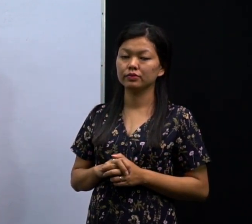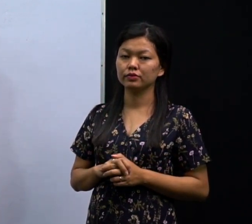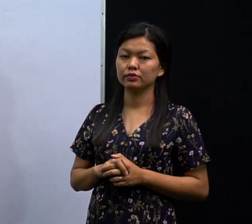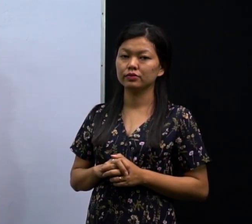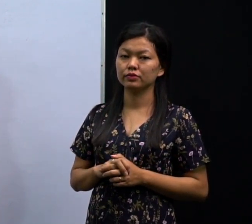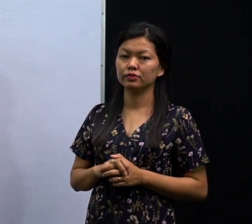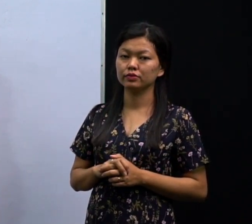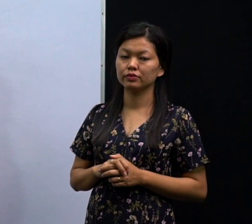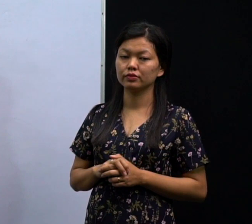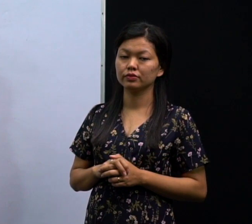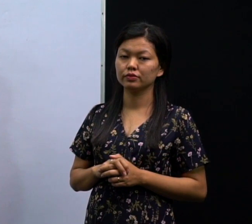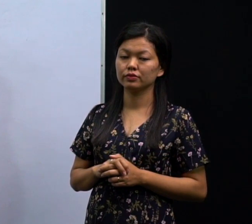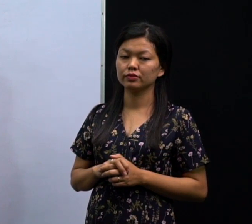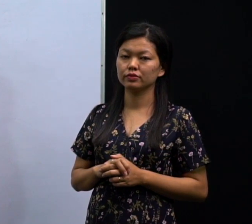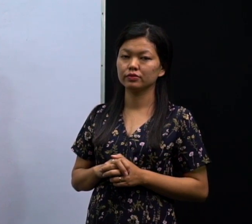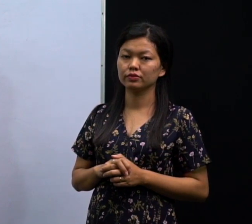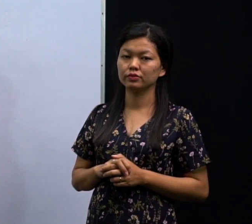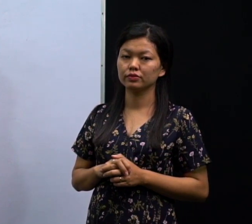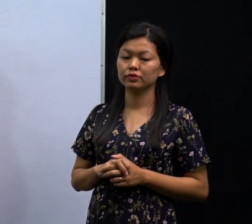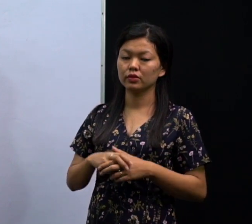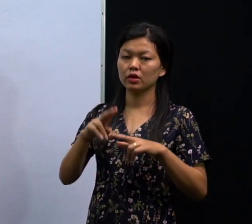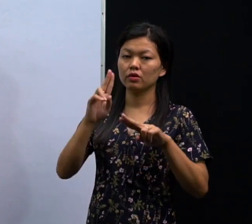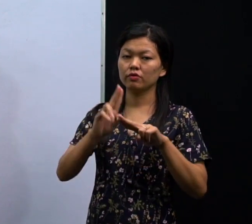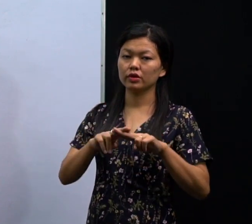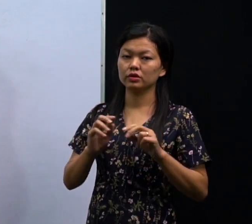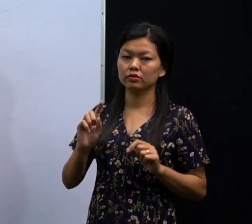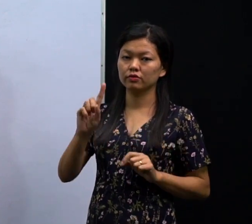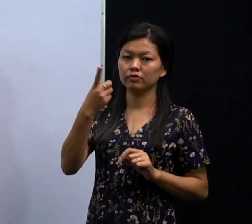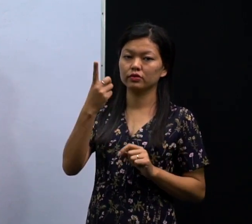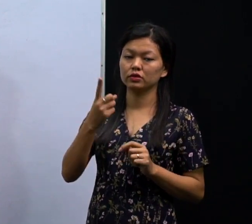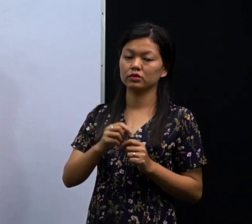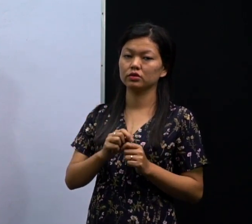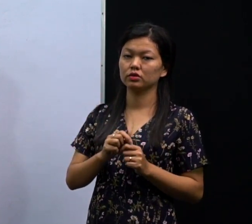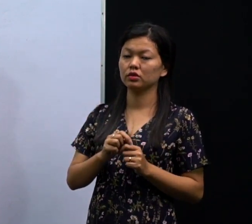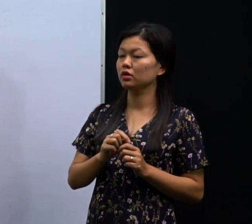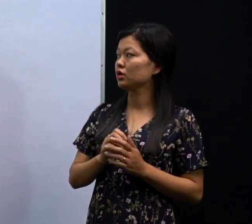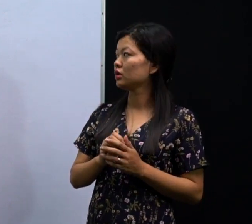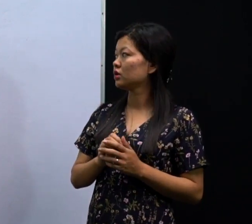you have to go for the first part of the factorize is taking common.